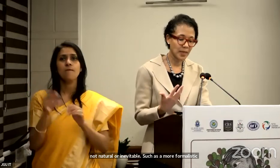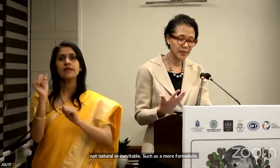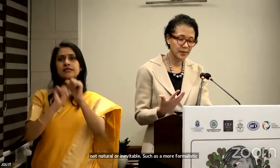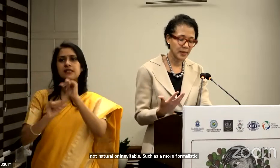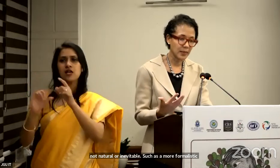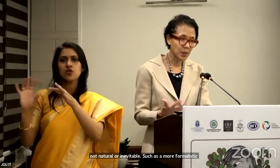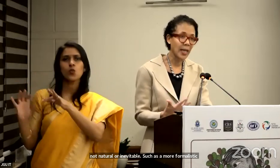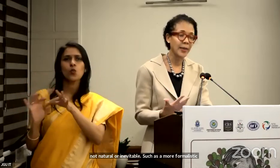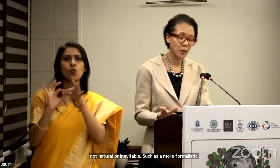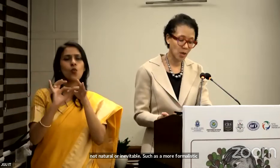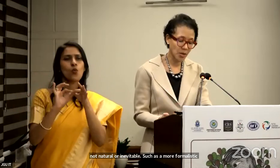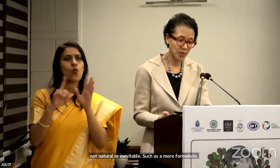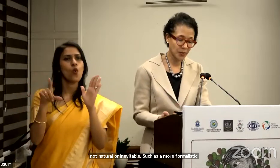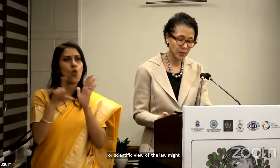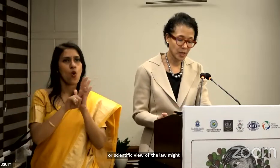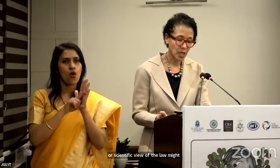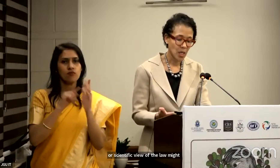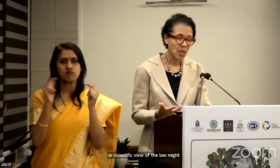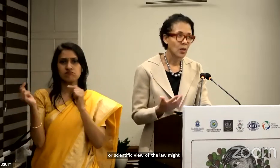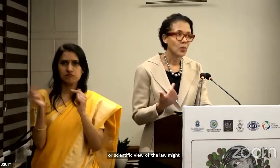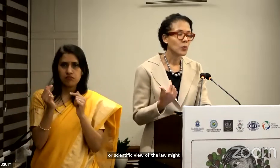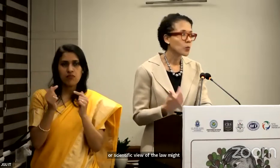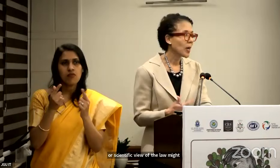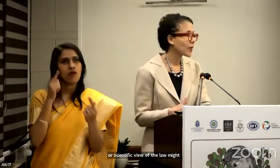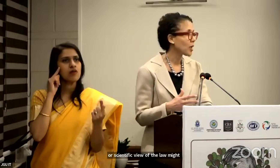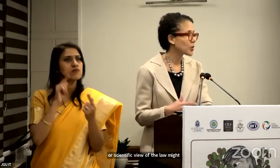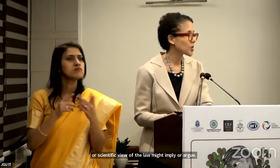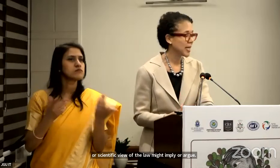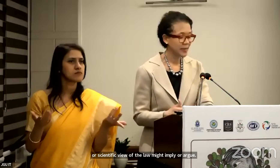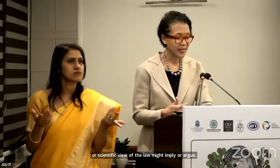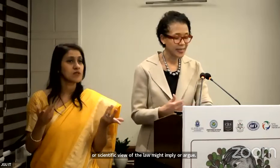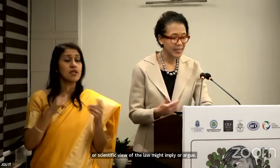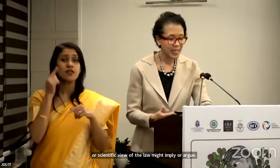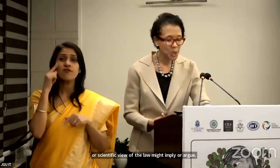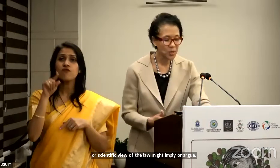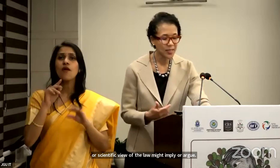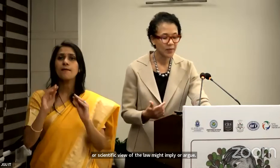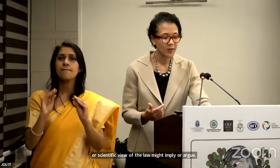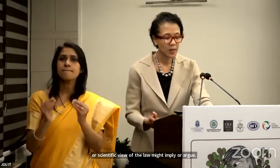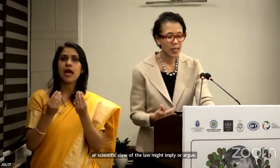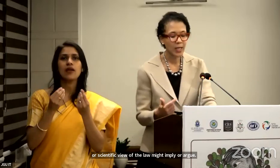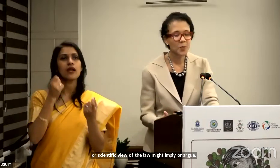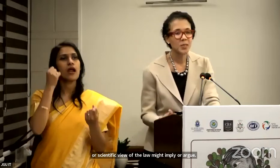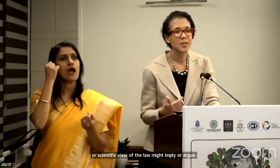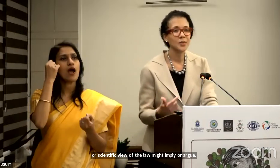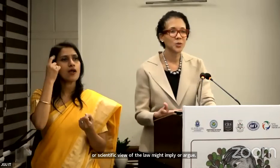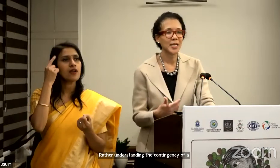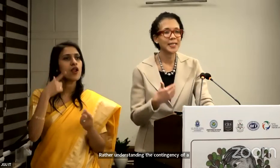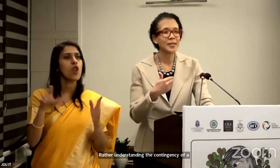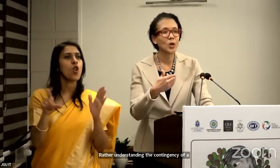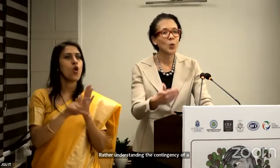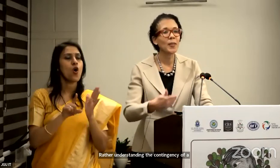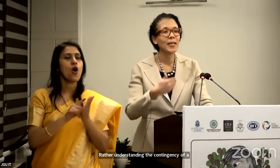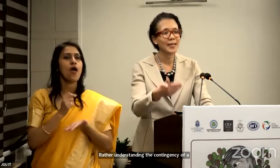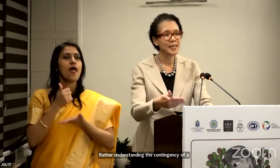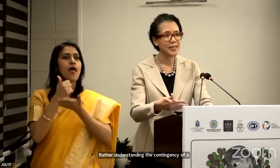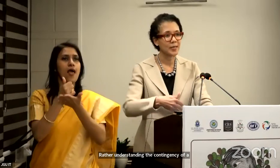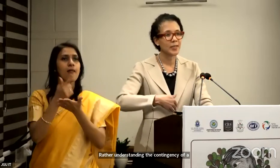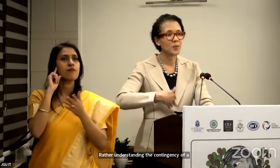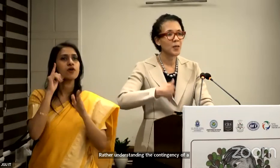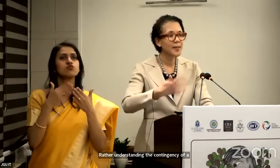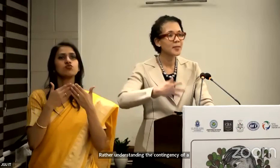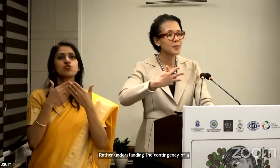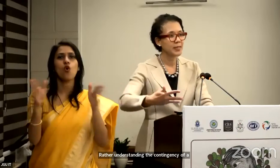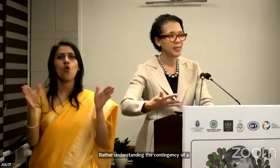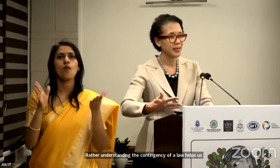law might imply or argue. Rather, understanding the contingency of the law helps us to understand its open-endedness,